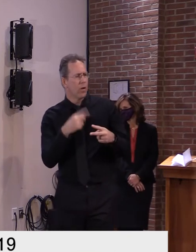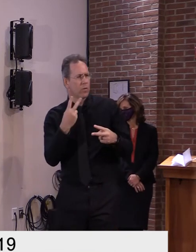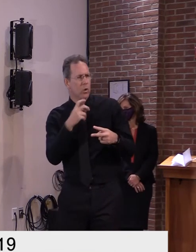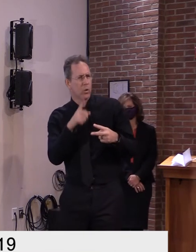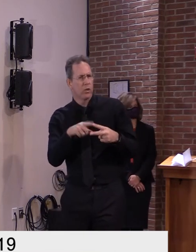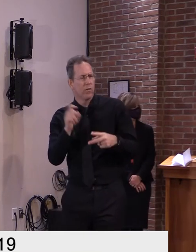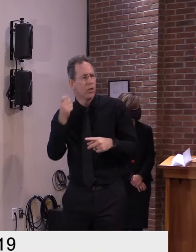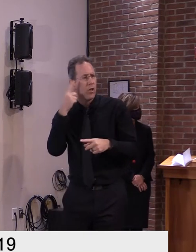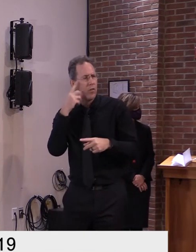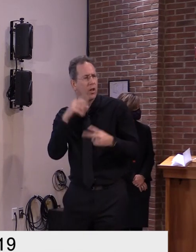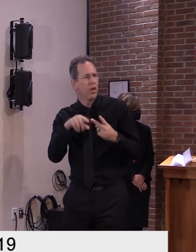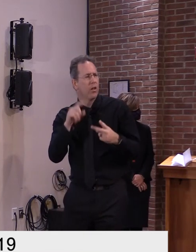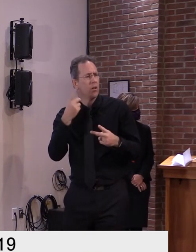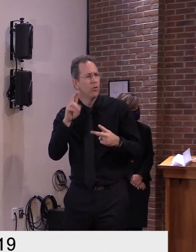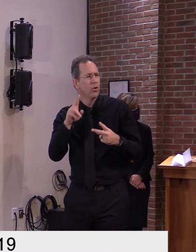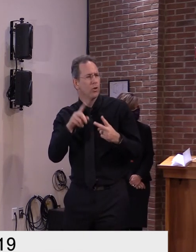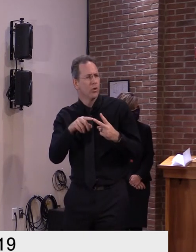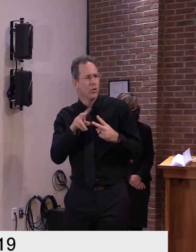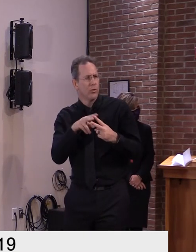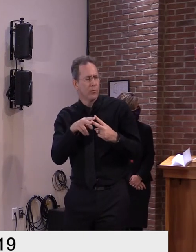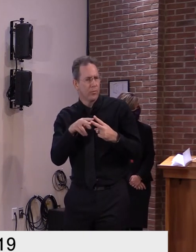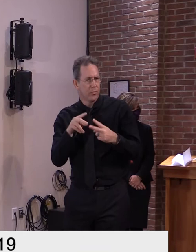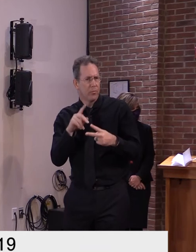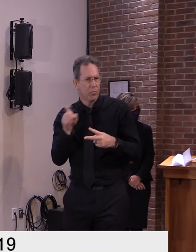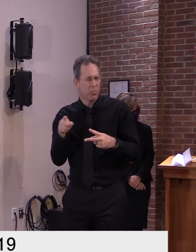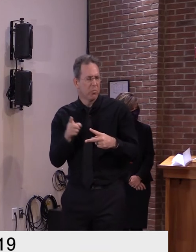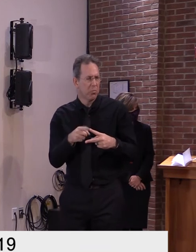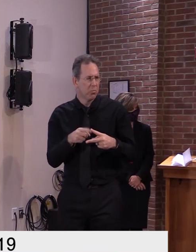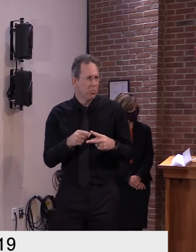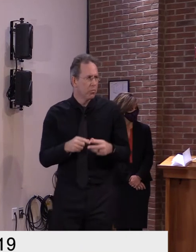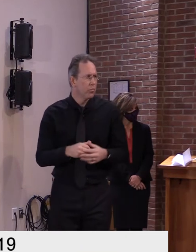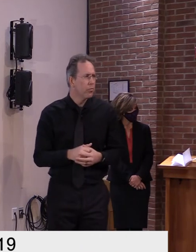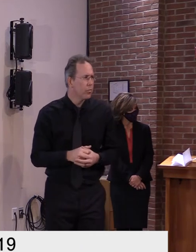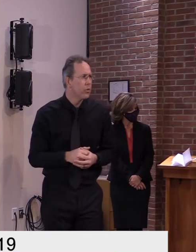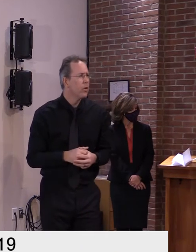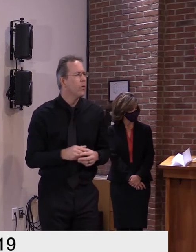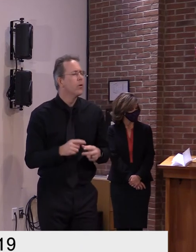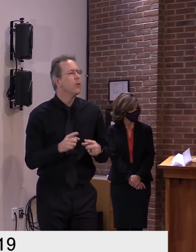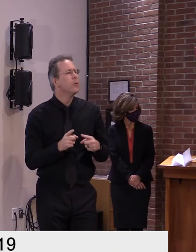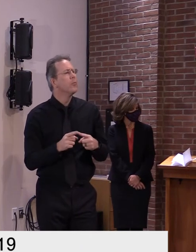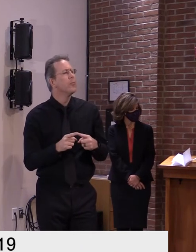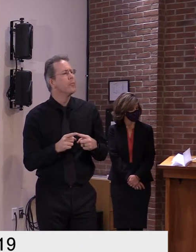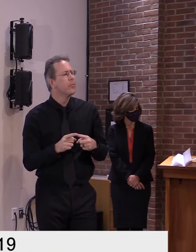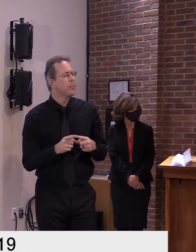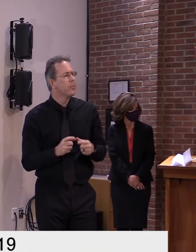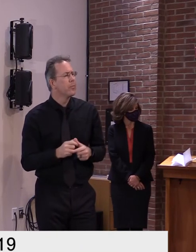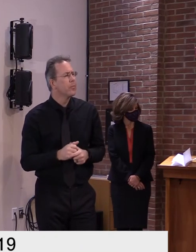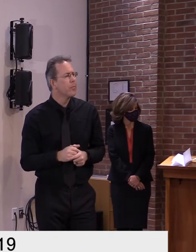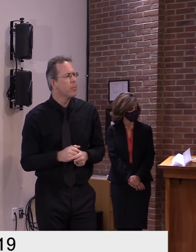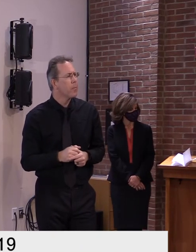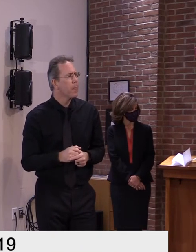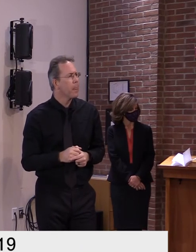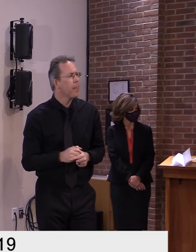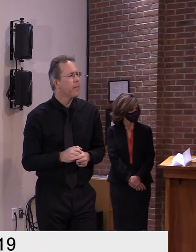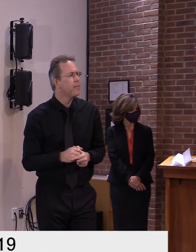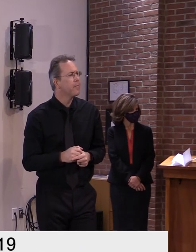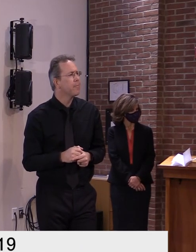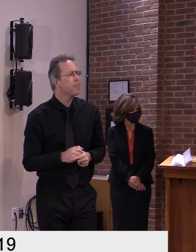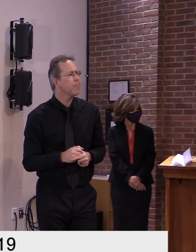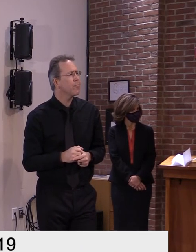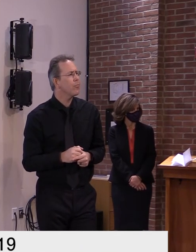Governor, you mentioned gathering data about the BIPOC community. And I had a